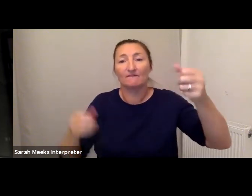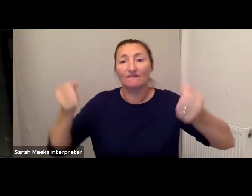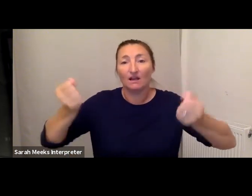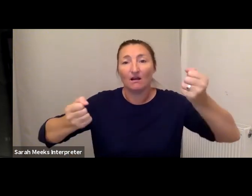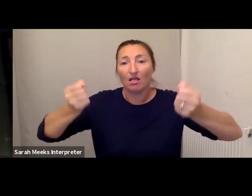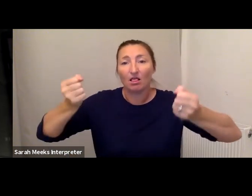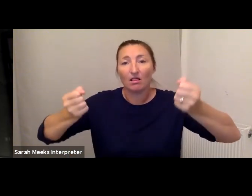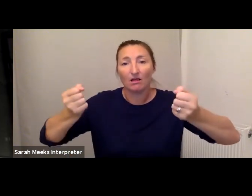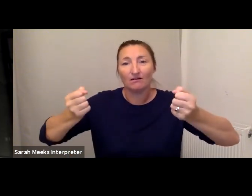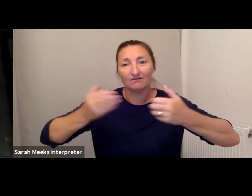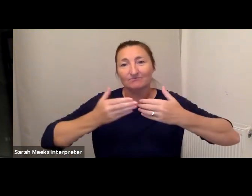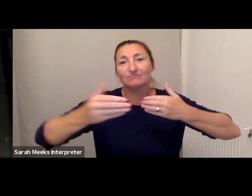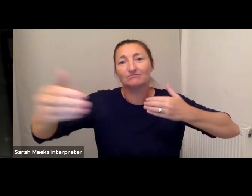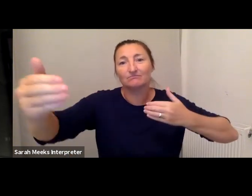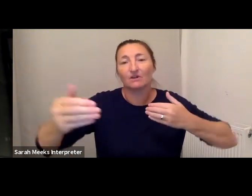onwards.